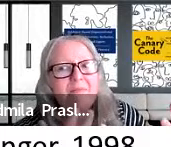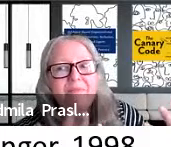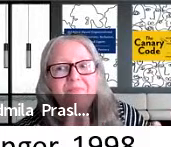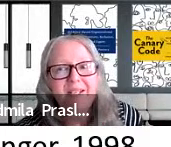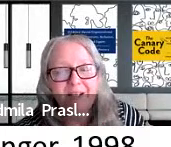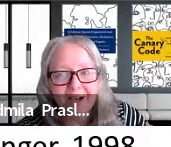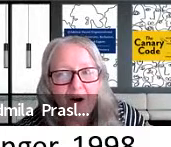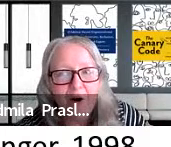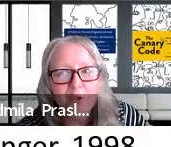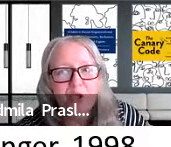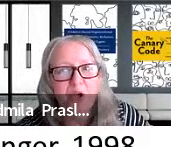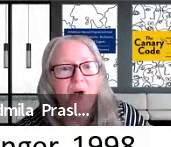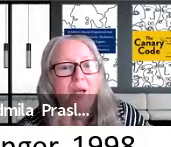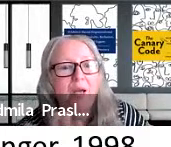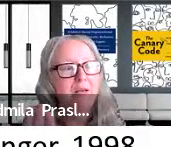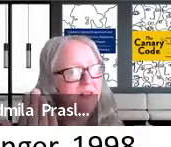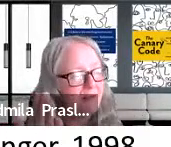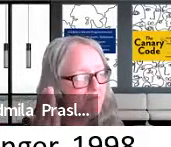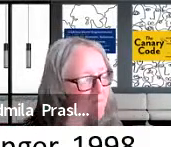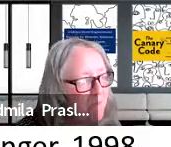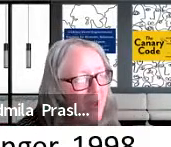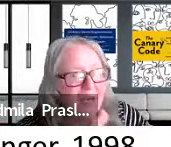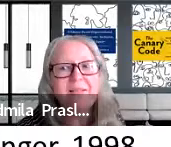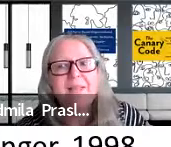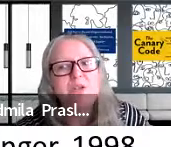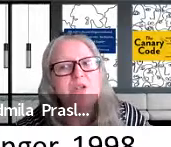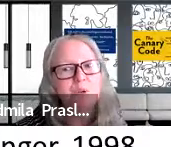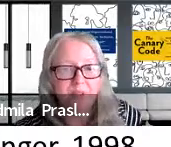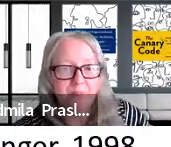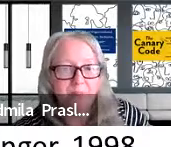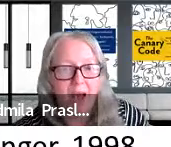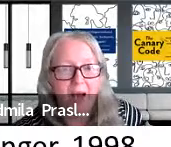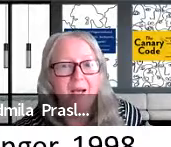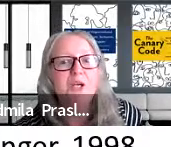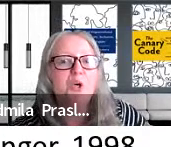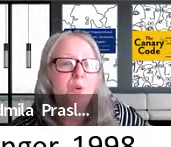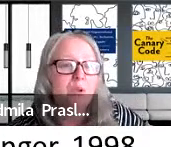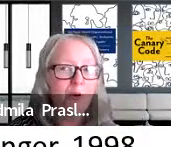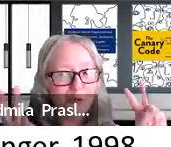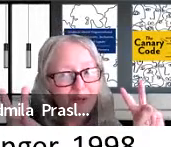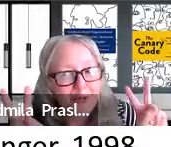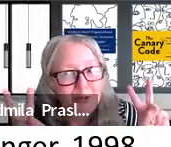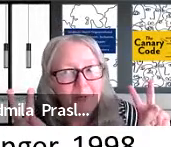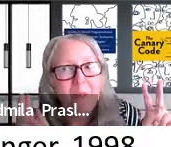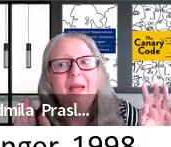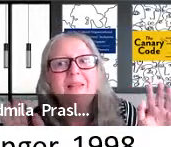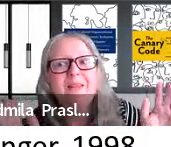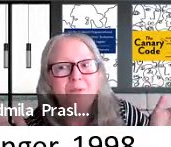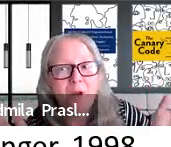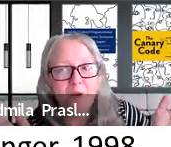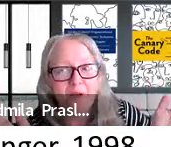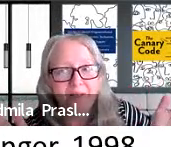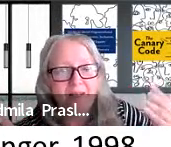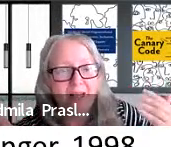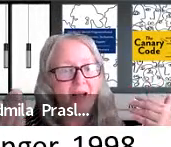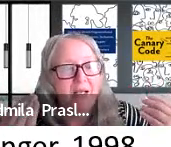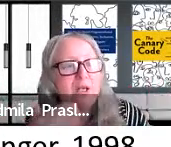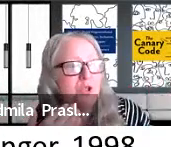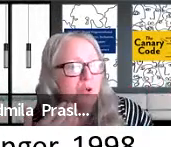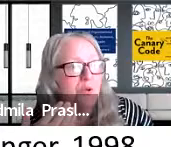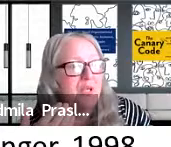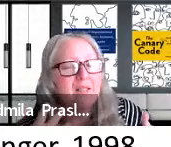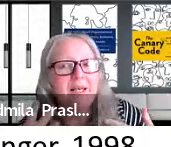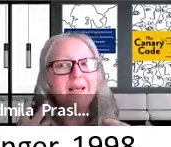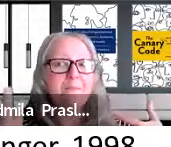any culture many centuries back, you will also notice